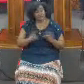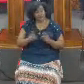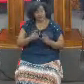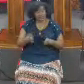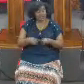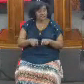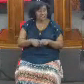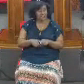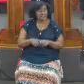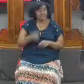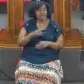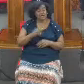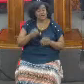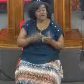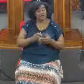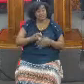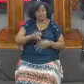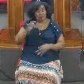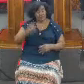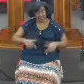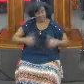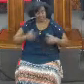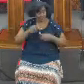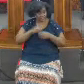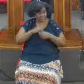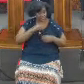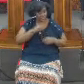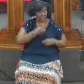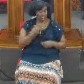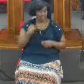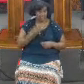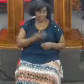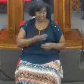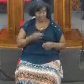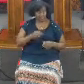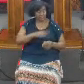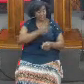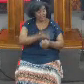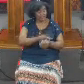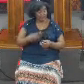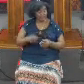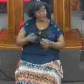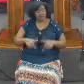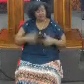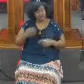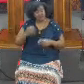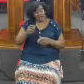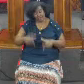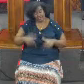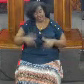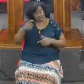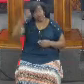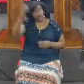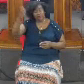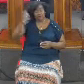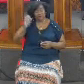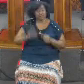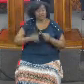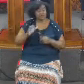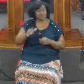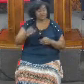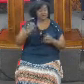word. And the Holy Spirit of God lives within us, empowers us to live our lives for Him. And so let's continue to follow what thou